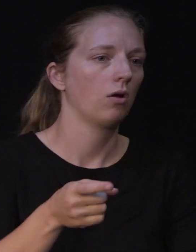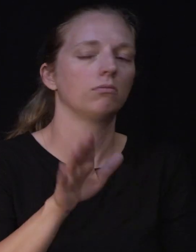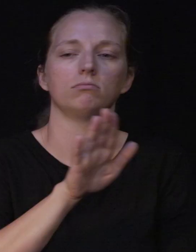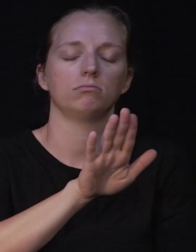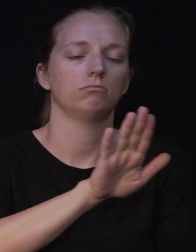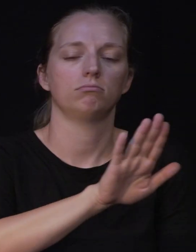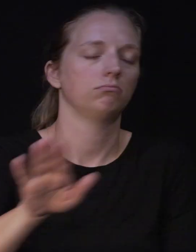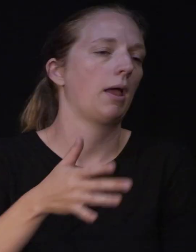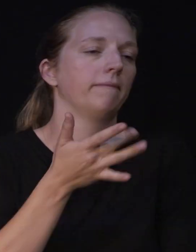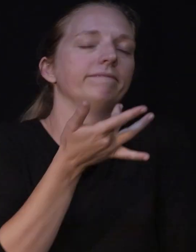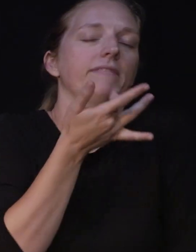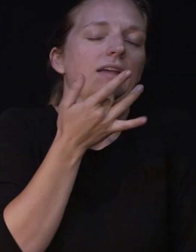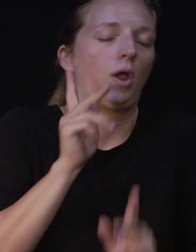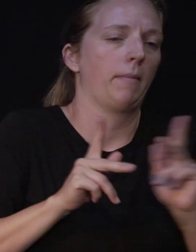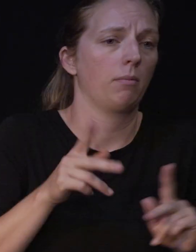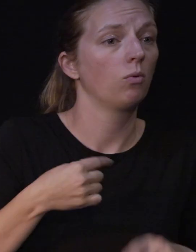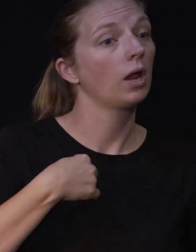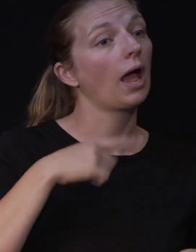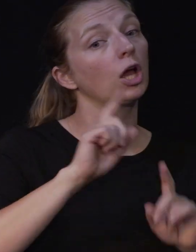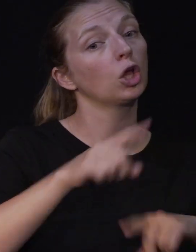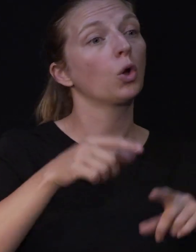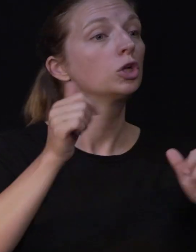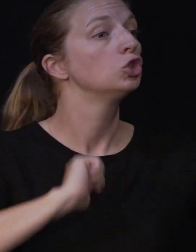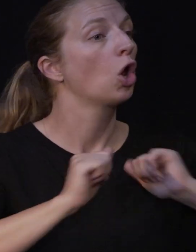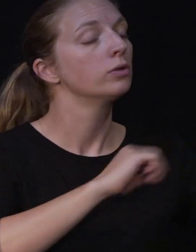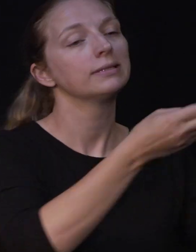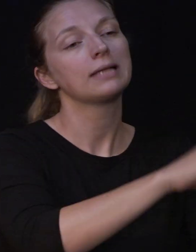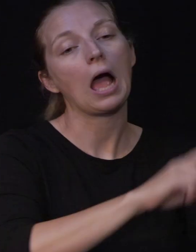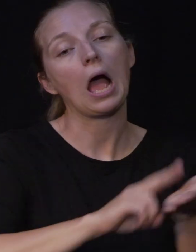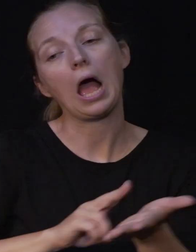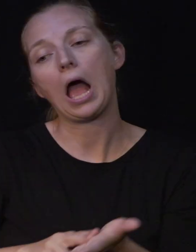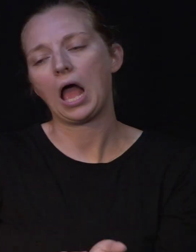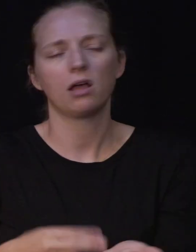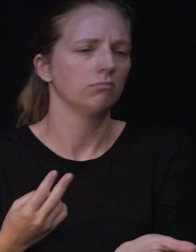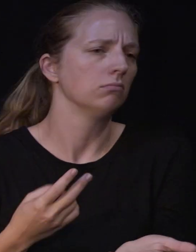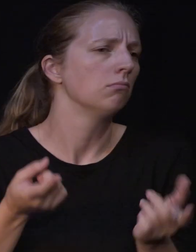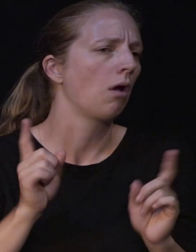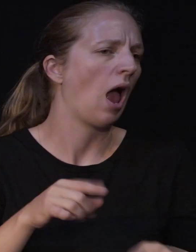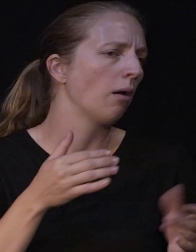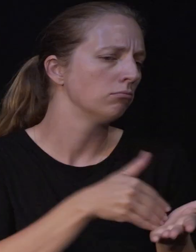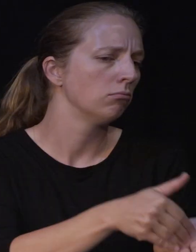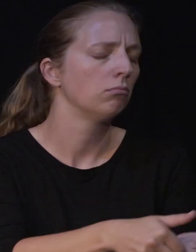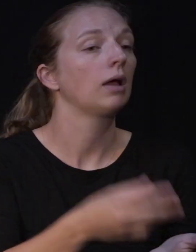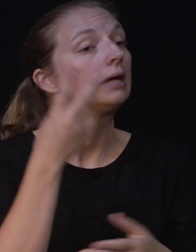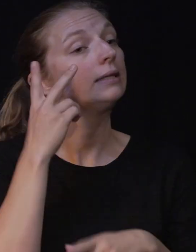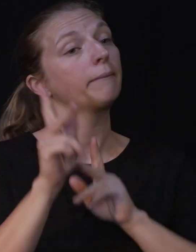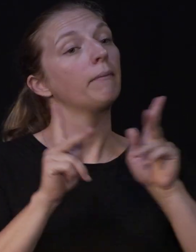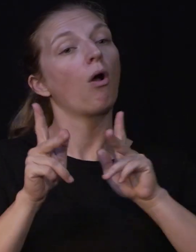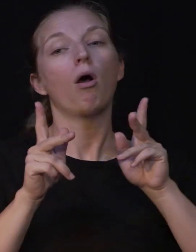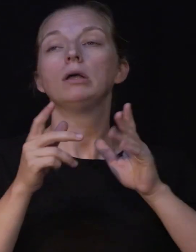world. When I do like signing shows all over the country, which I do, I see